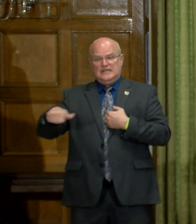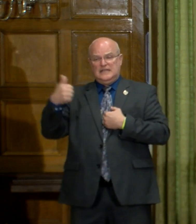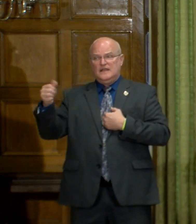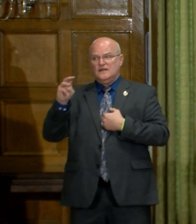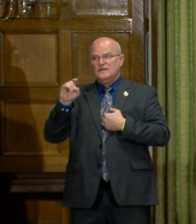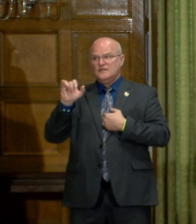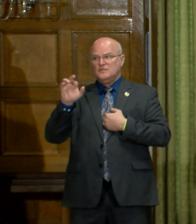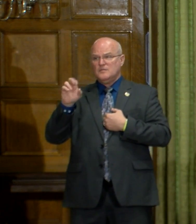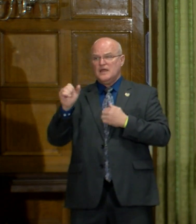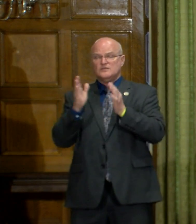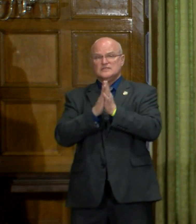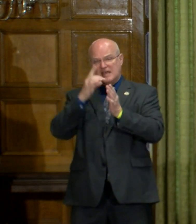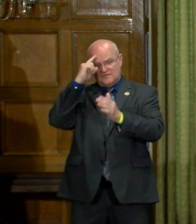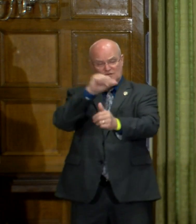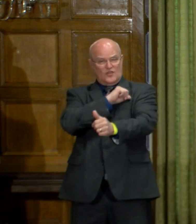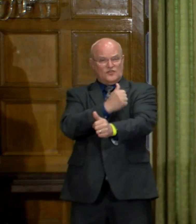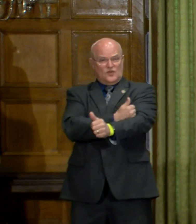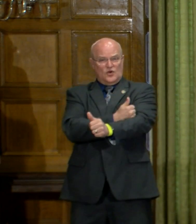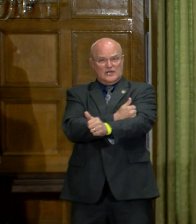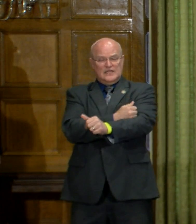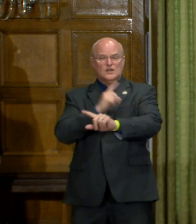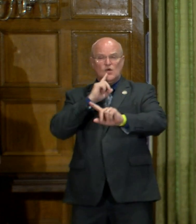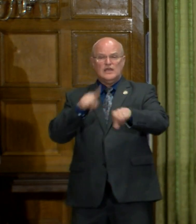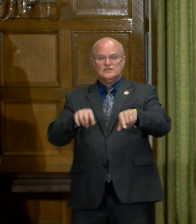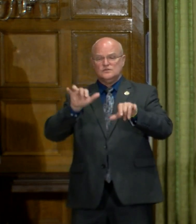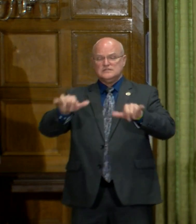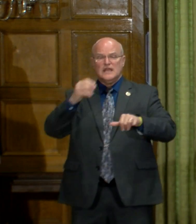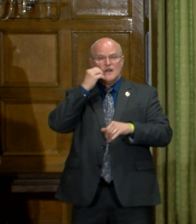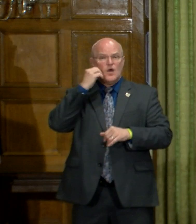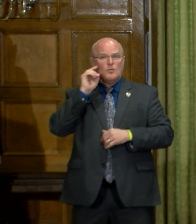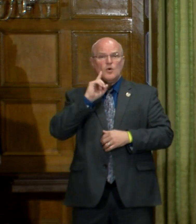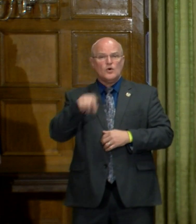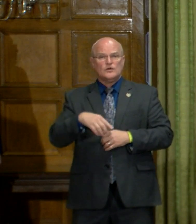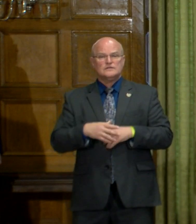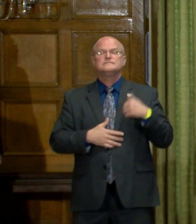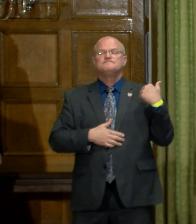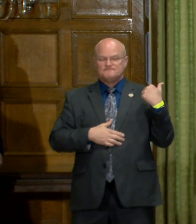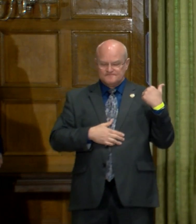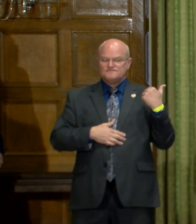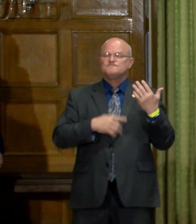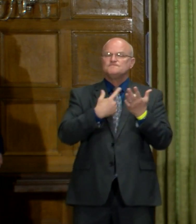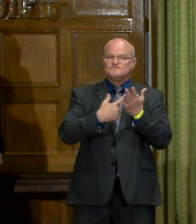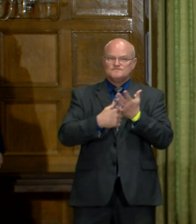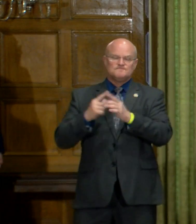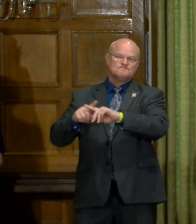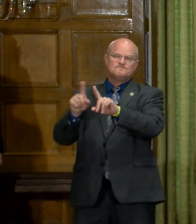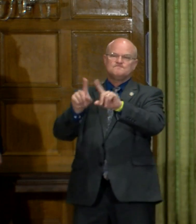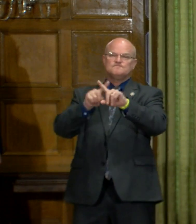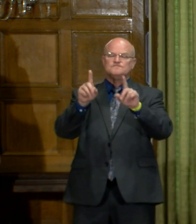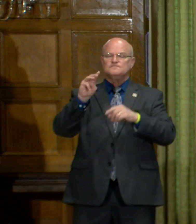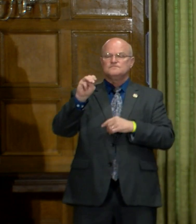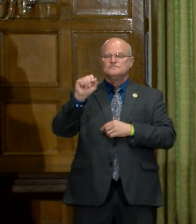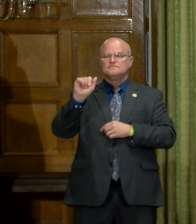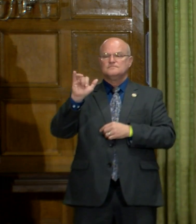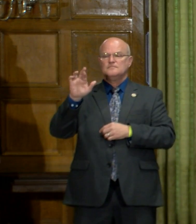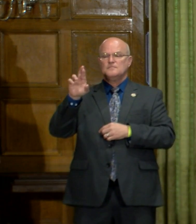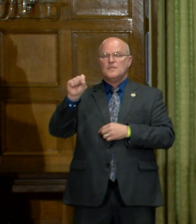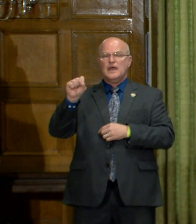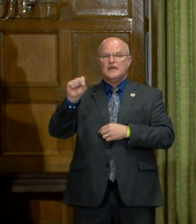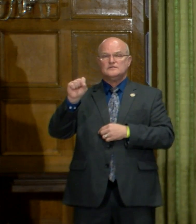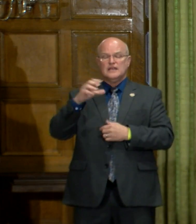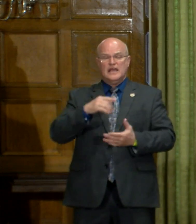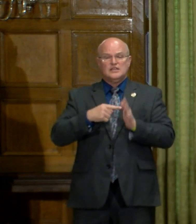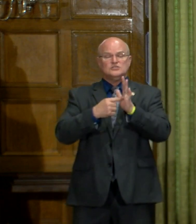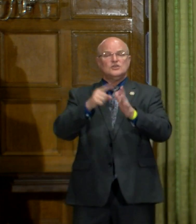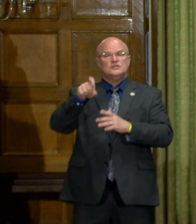mayors ask you for the authority to issue stay-at-home orders? I've had discussions with a number of different mayors, and I think it points